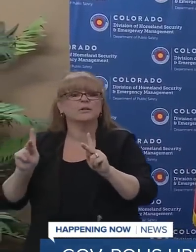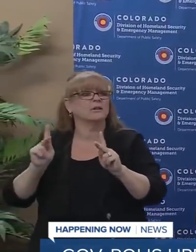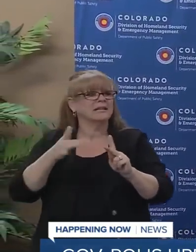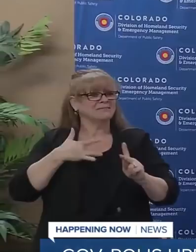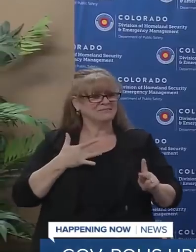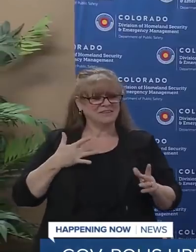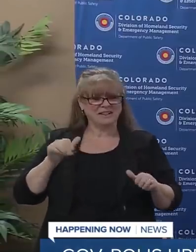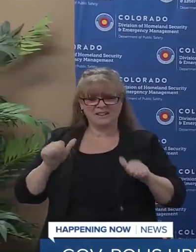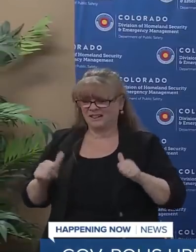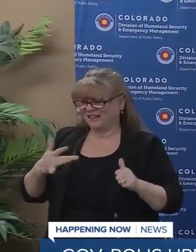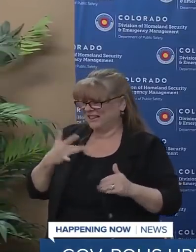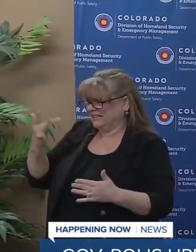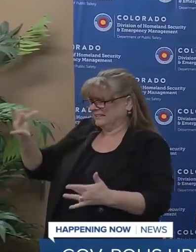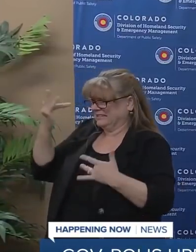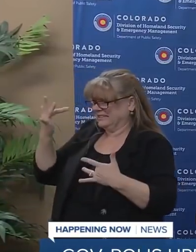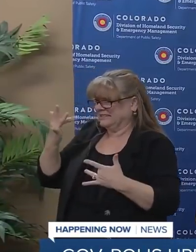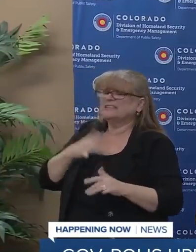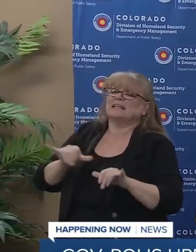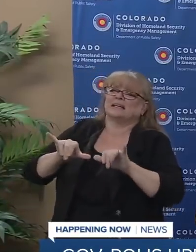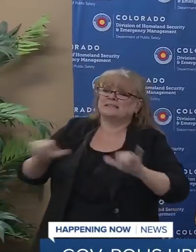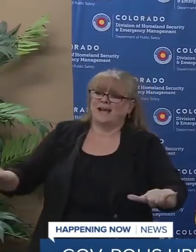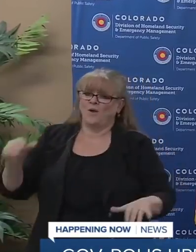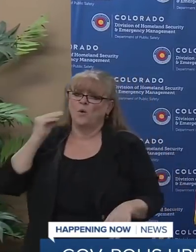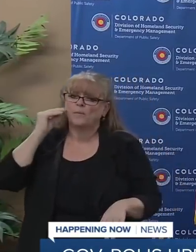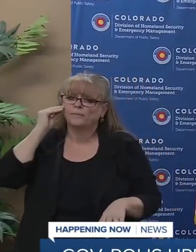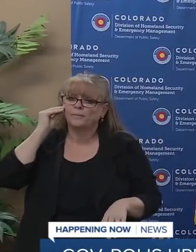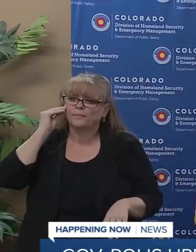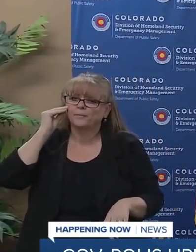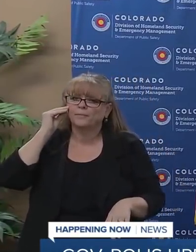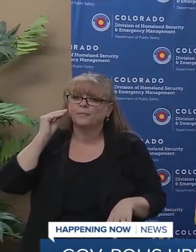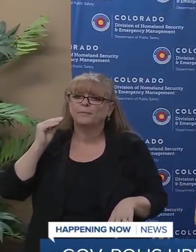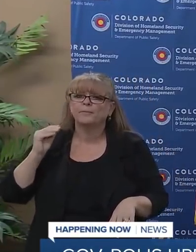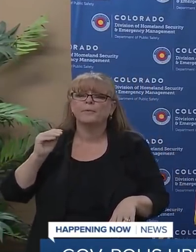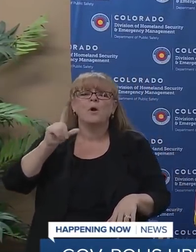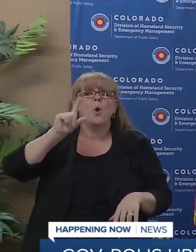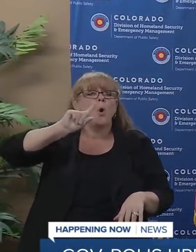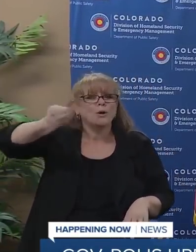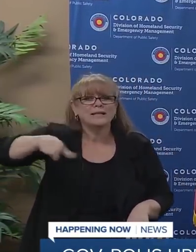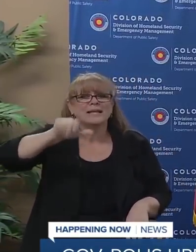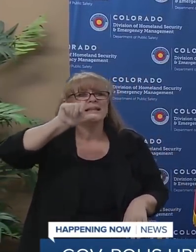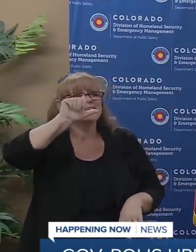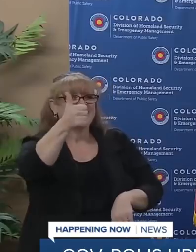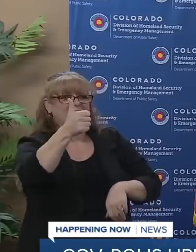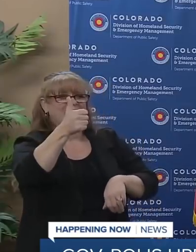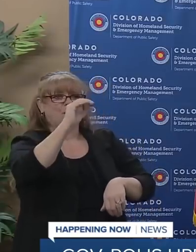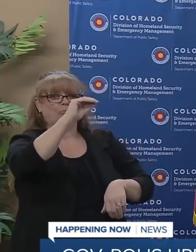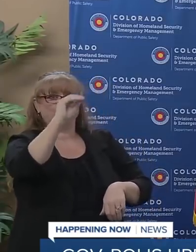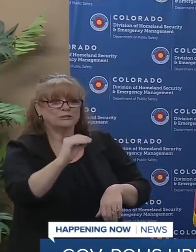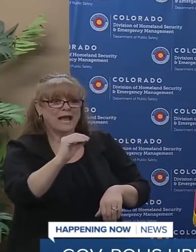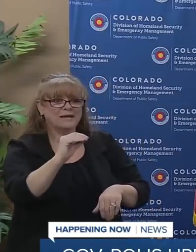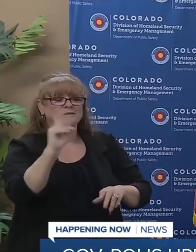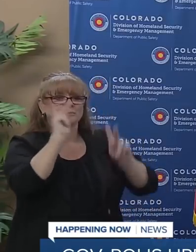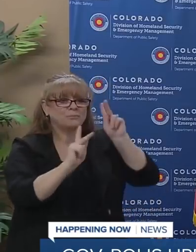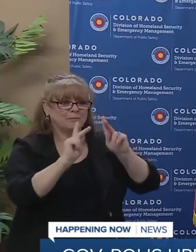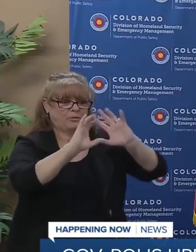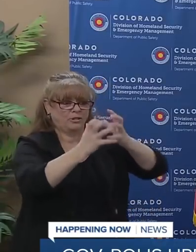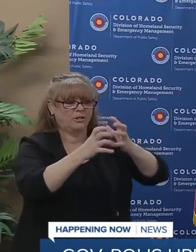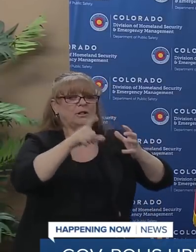any medical help. So for most people who contract COVID-19, you stay at home, you isolate. You don't associate with others